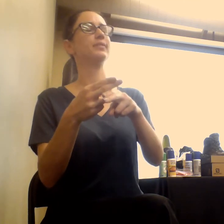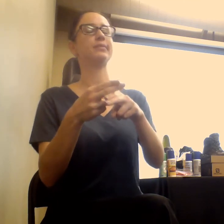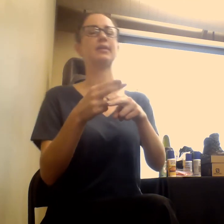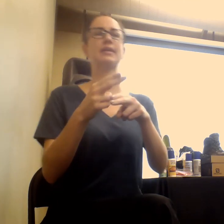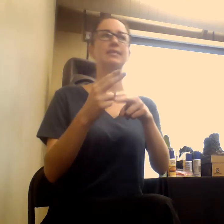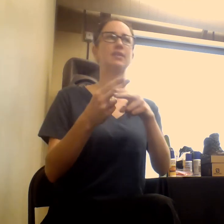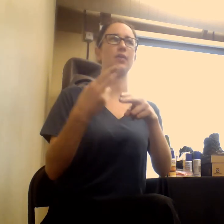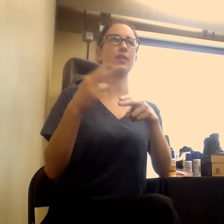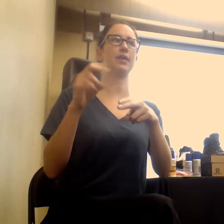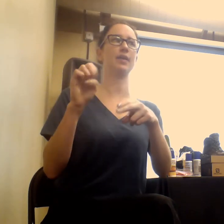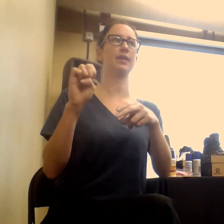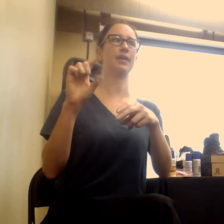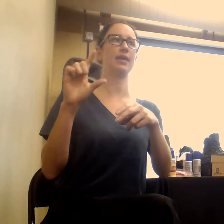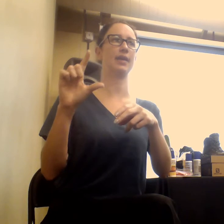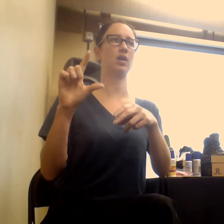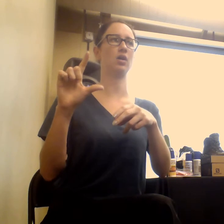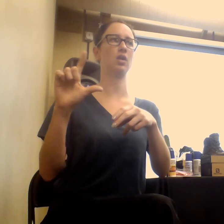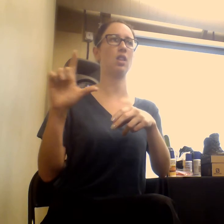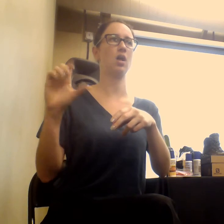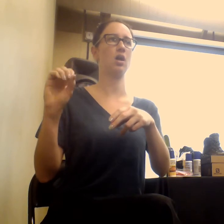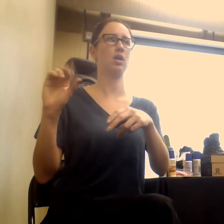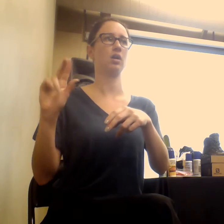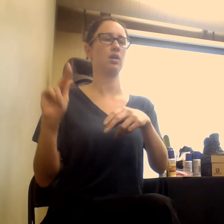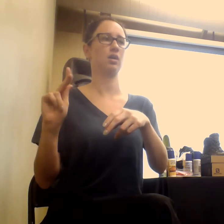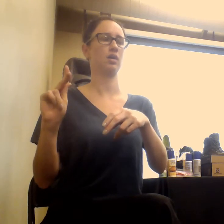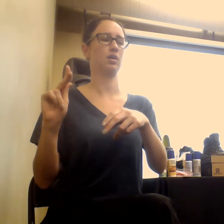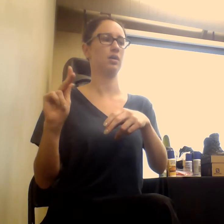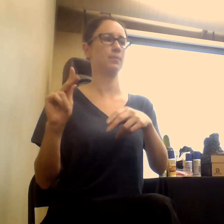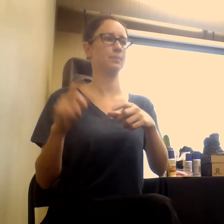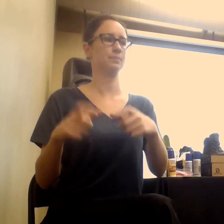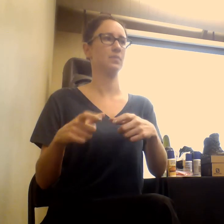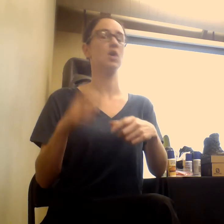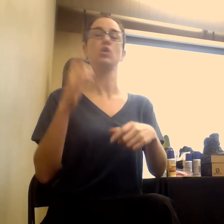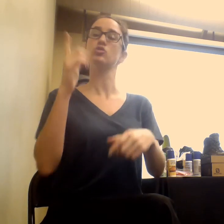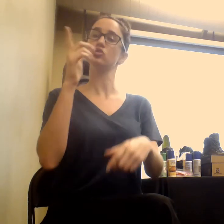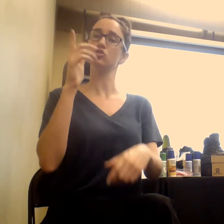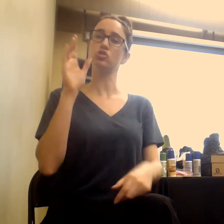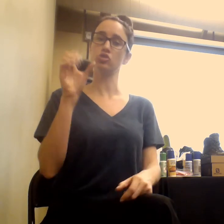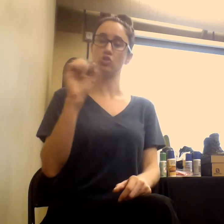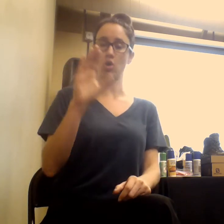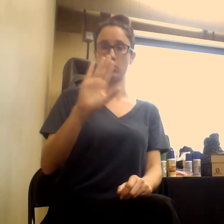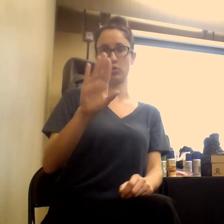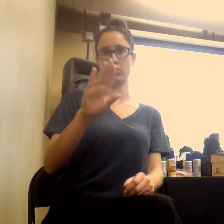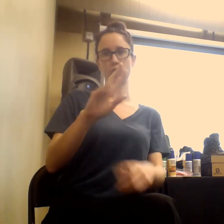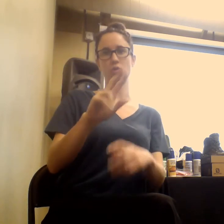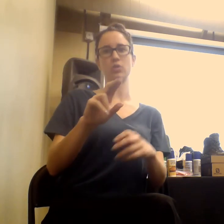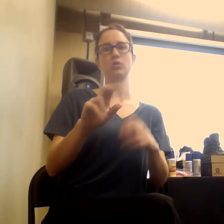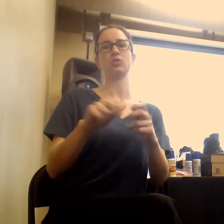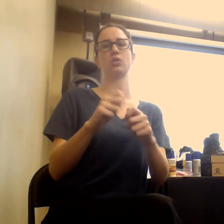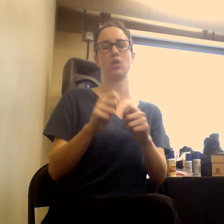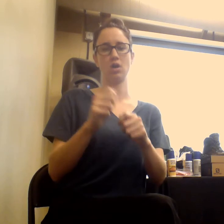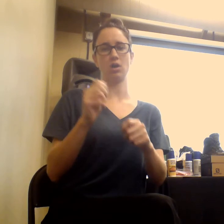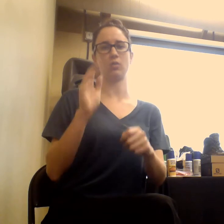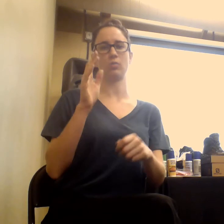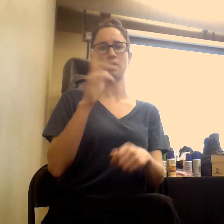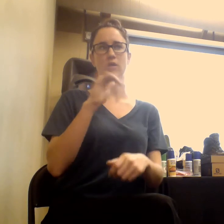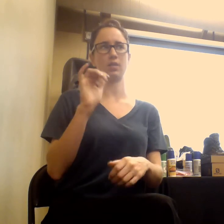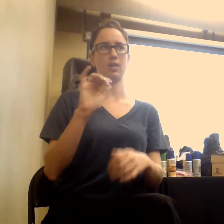lock? Well, yeah, the surgeon's not going on in the beginning. Oh, I got it, and then this comes through the top.